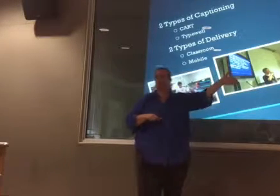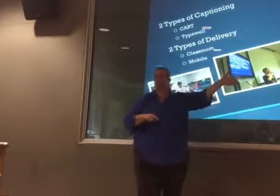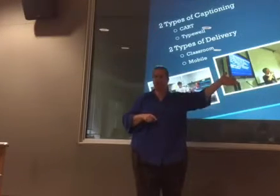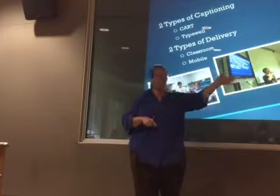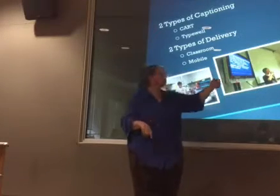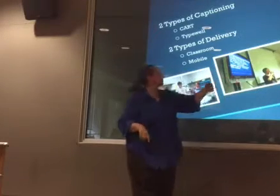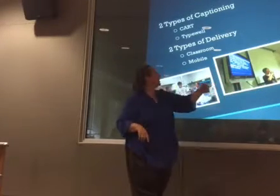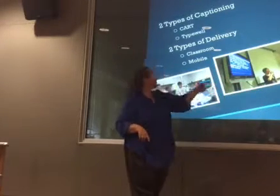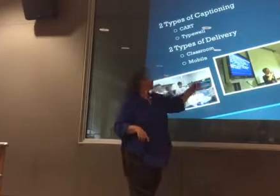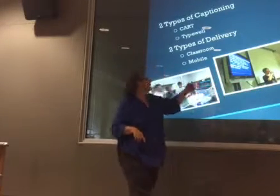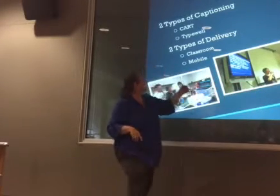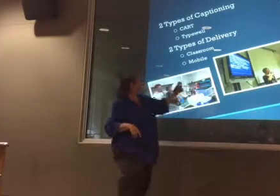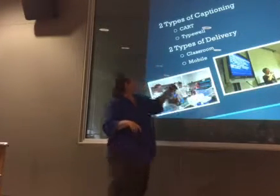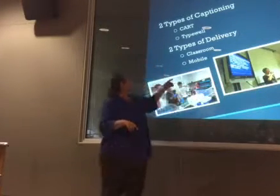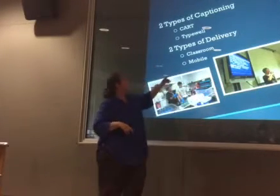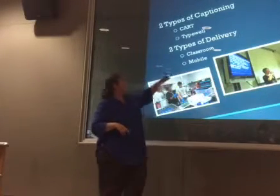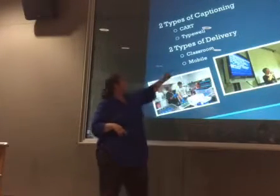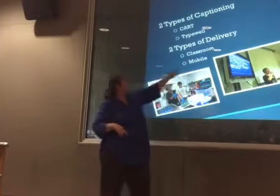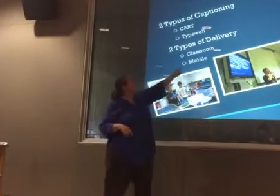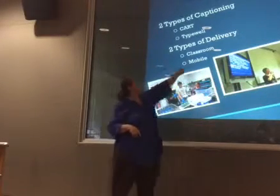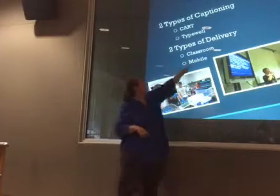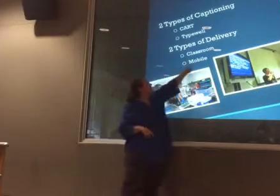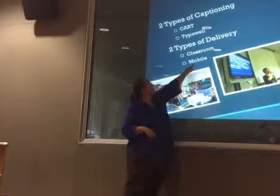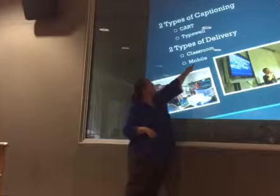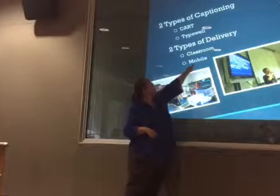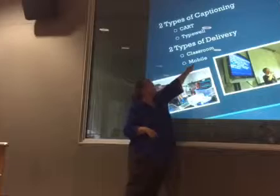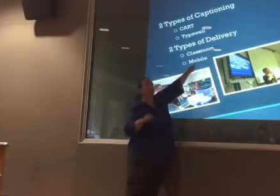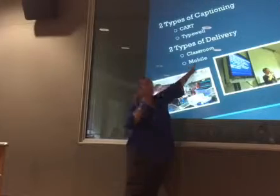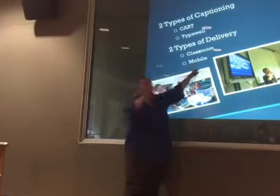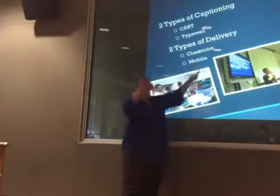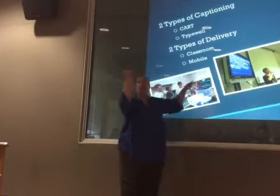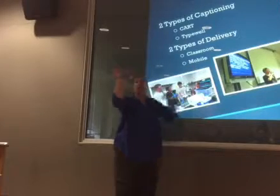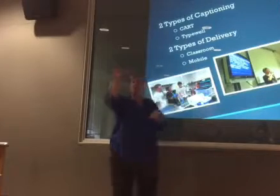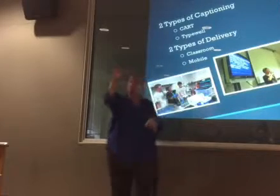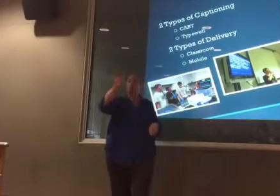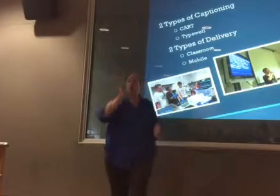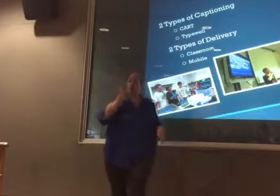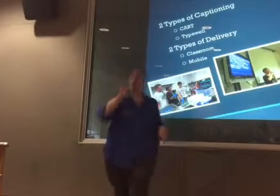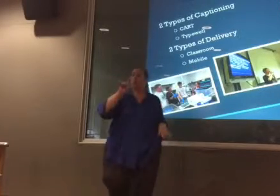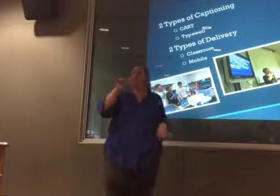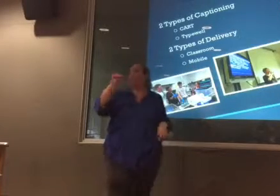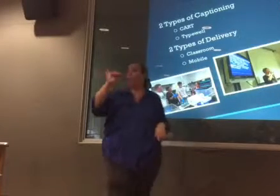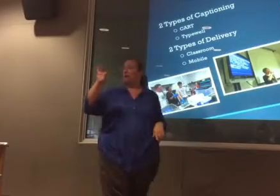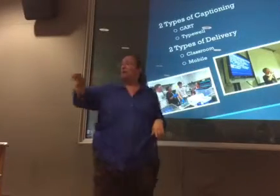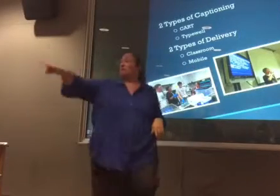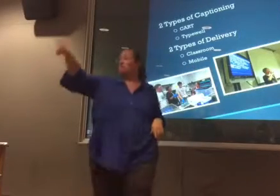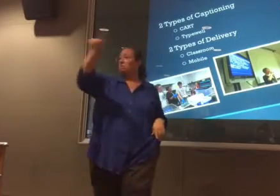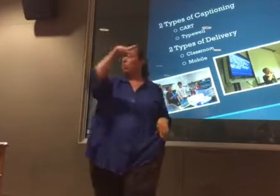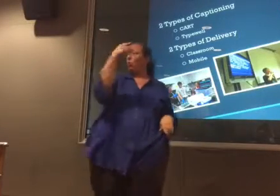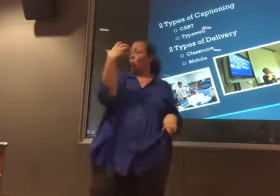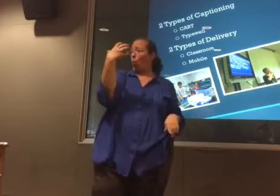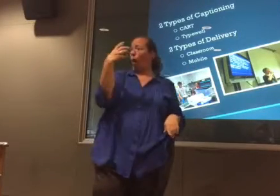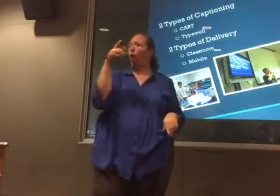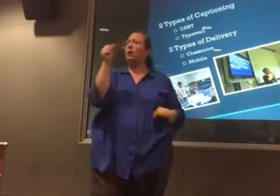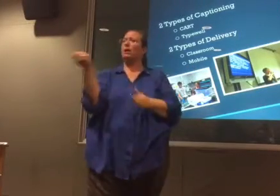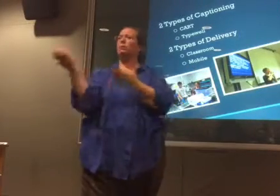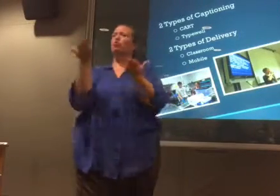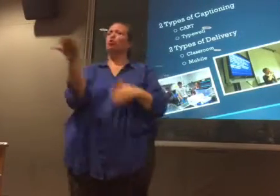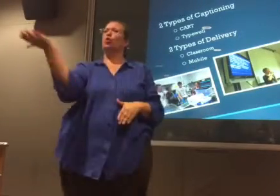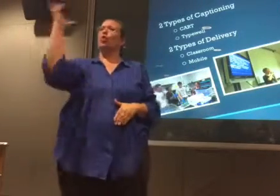pretty much occurring right now. There's a big TV screen that has the captioning on the screen, or if you so desire,